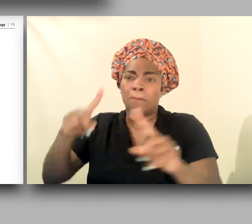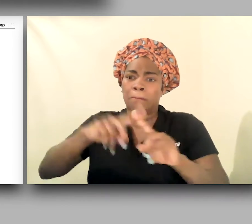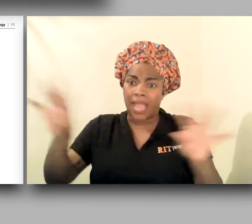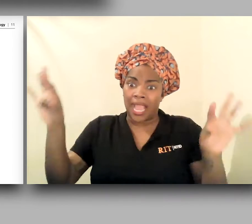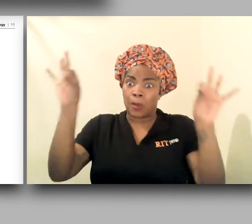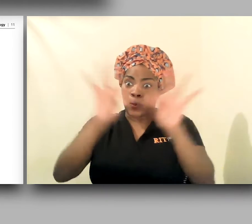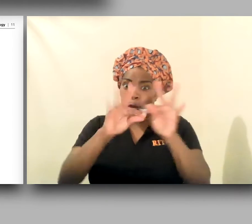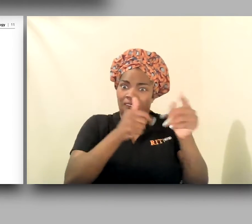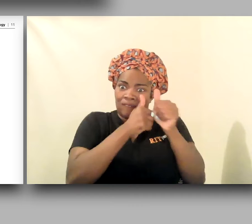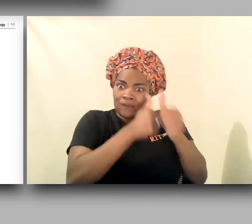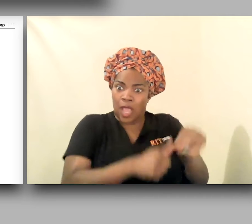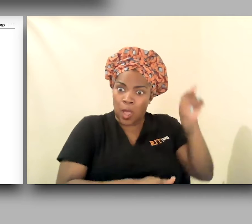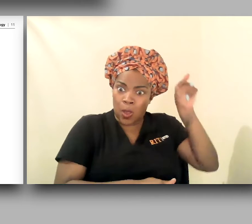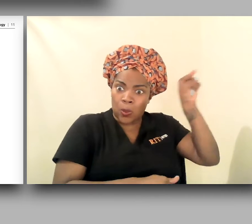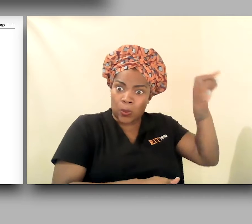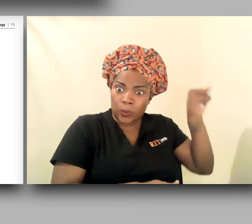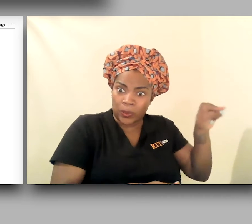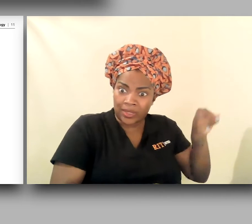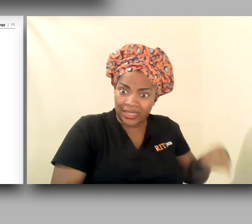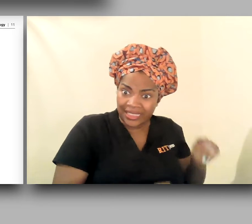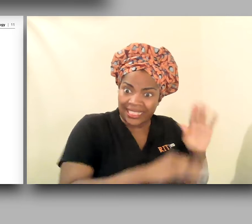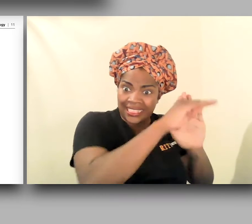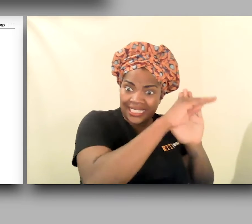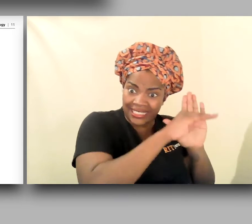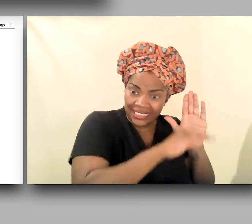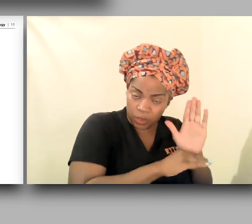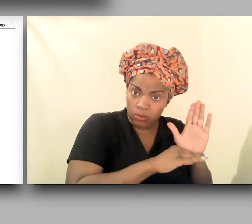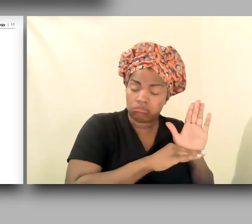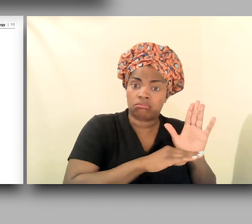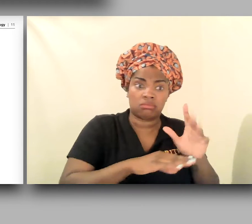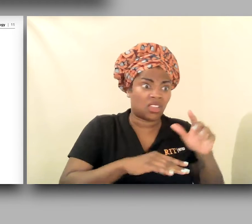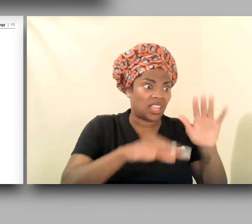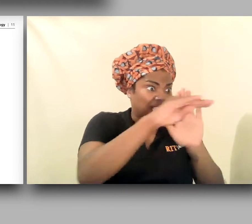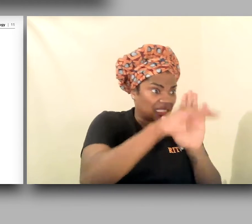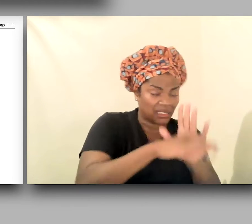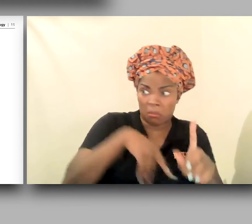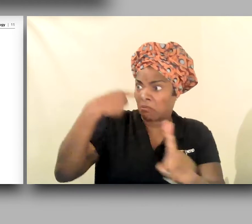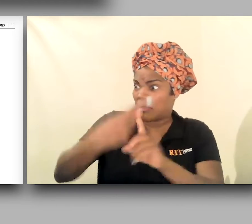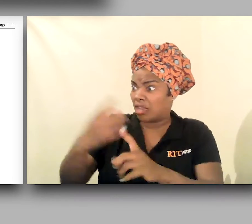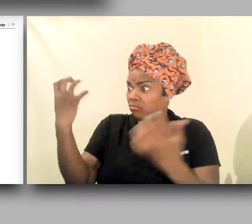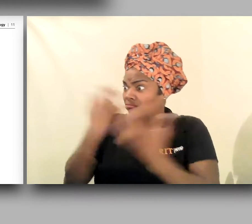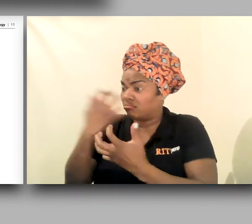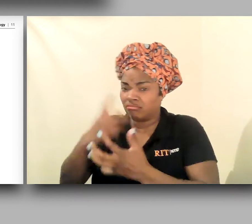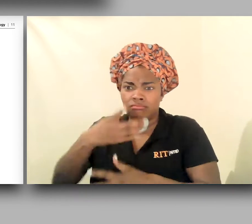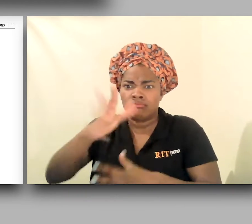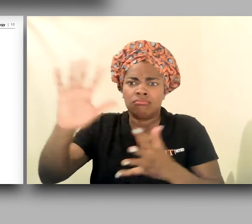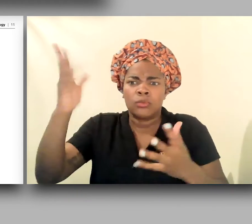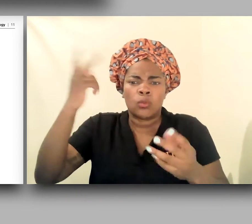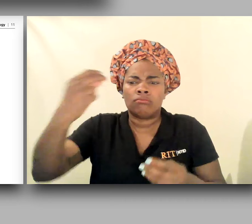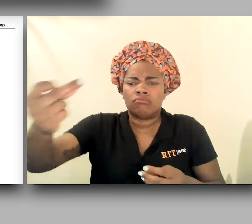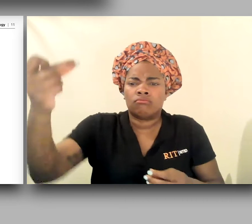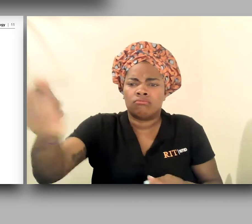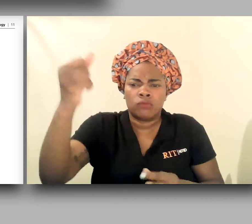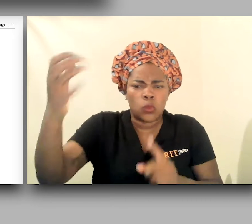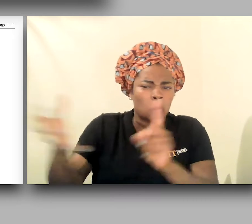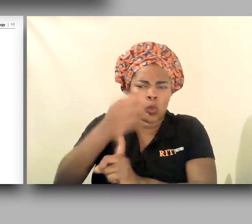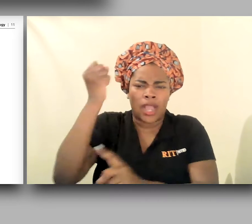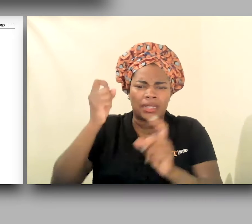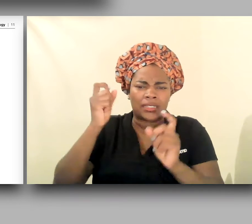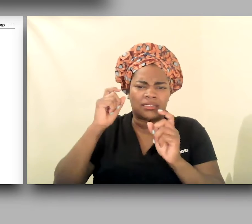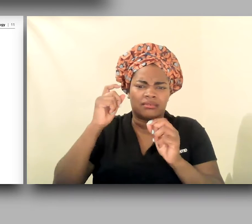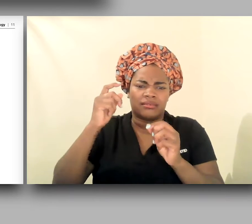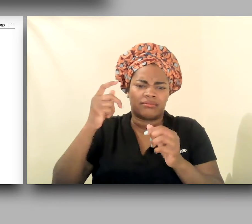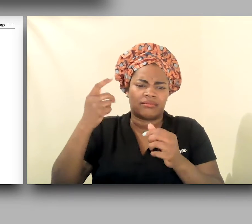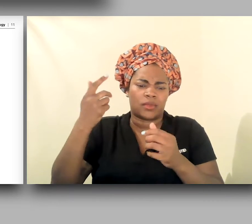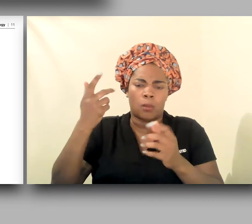You followed all the rules, and it's got to be very interesting. So to win a prize, that's